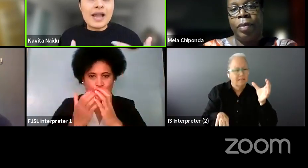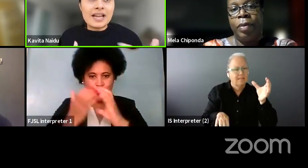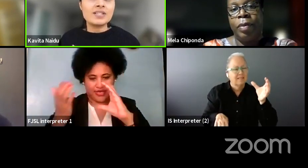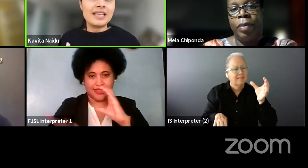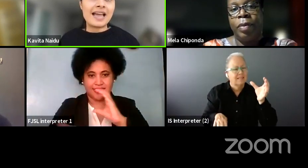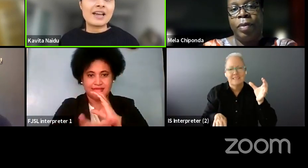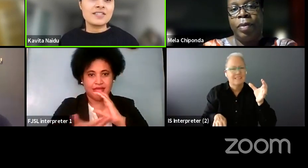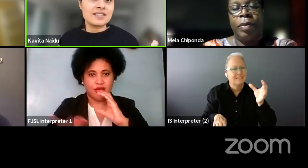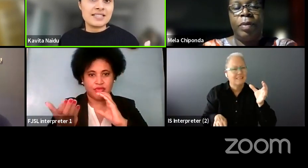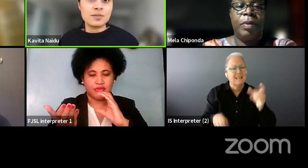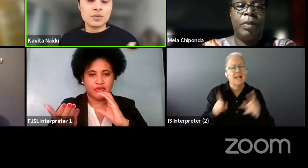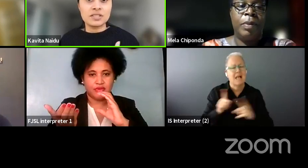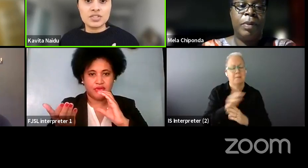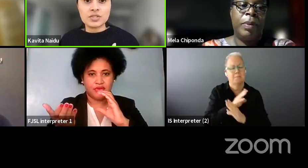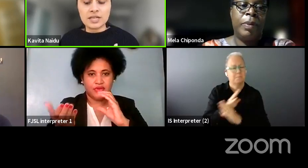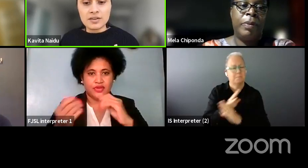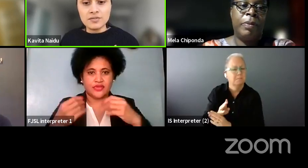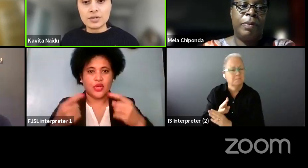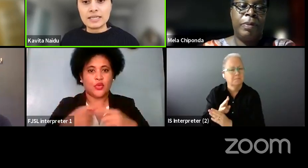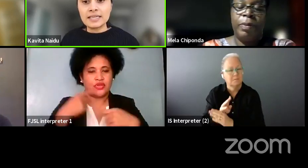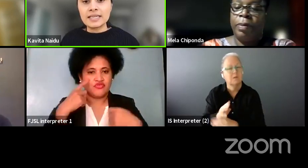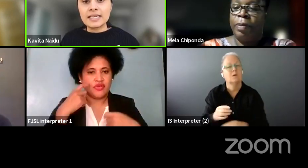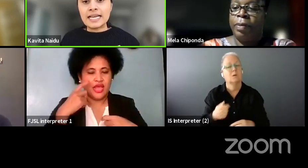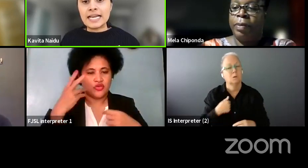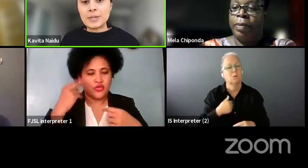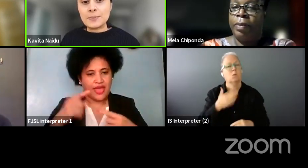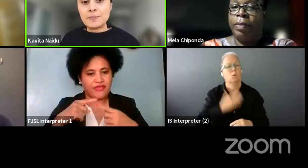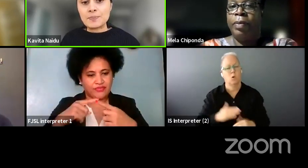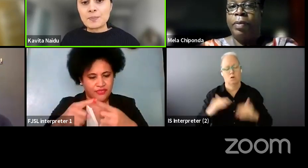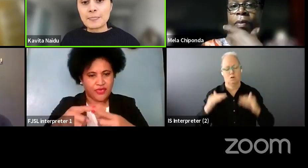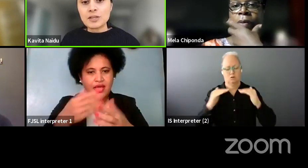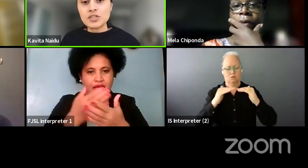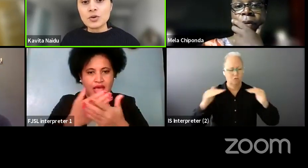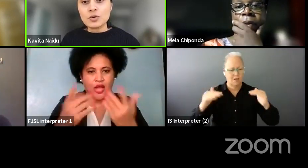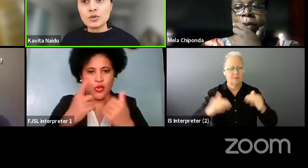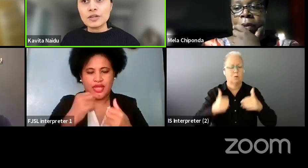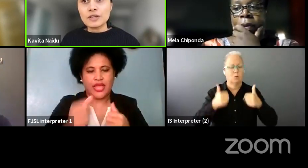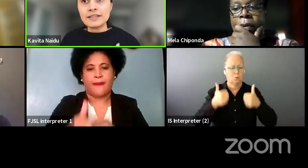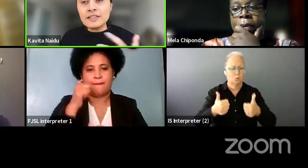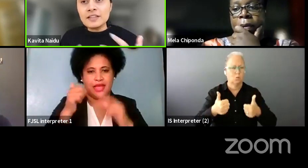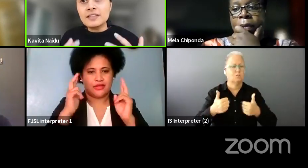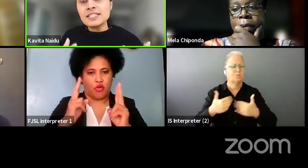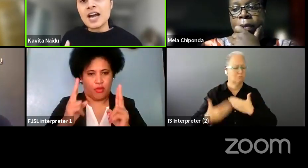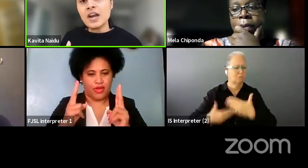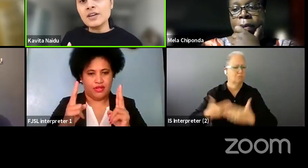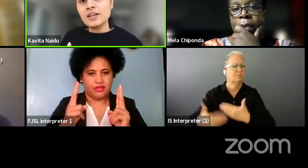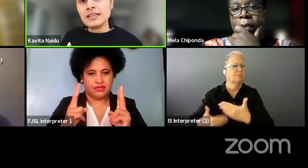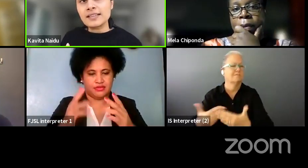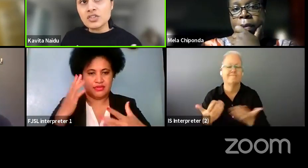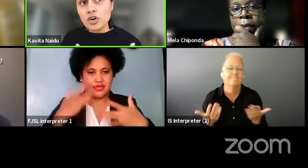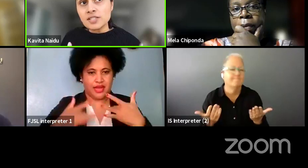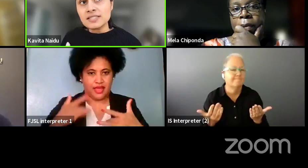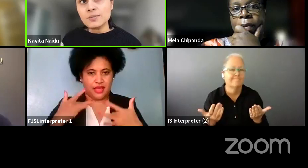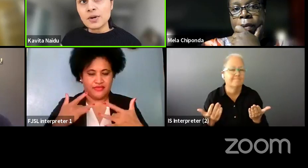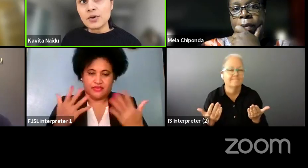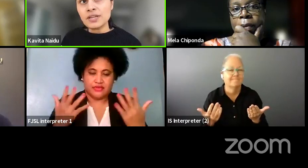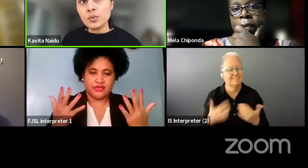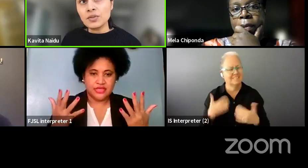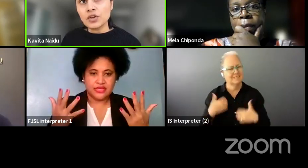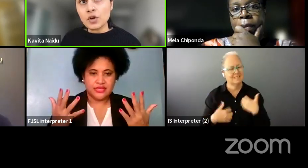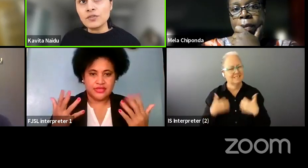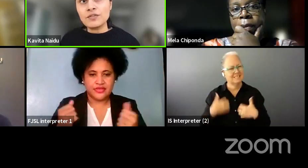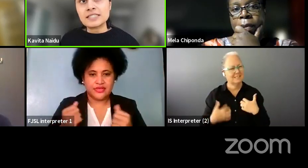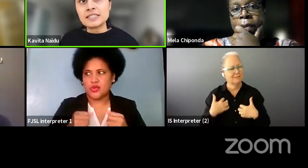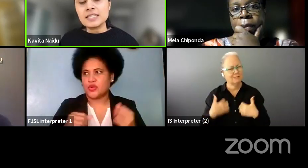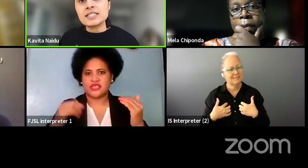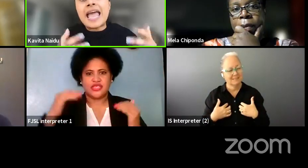but to actually have a sustainable and just recovery. So And this is the irony, like this gross disparity with